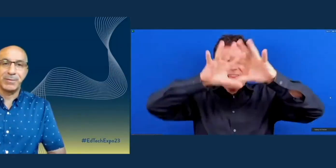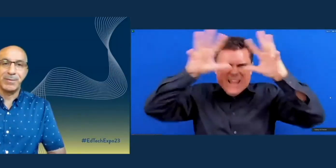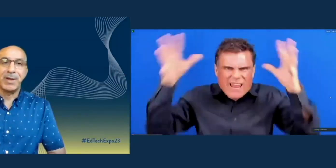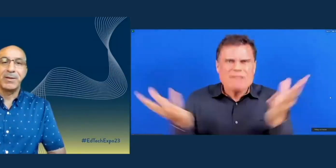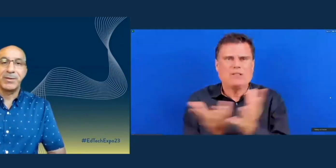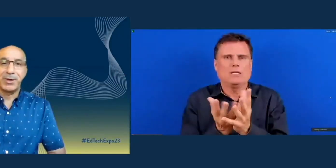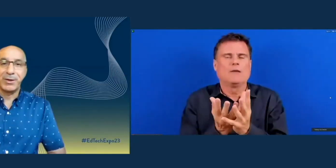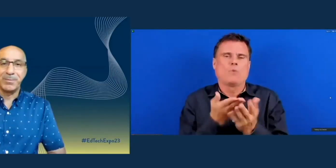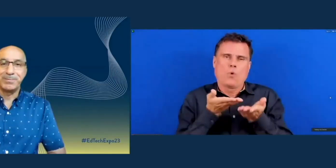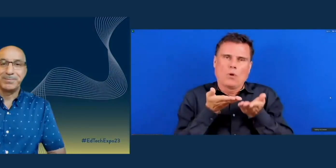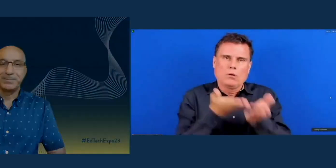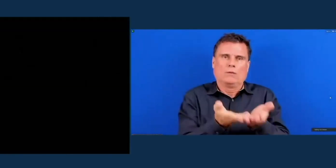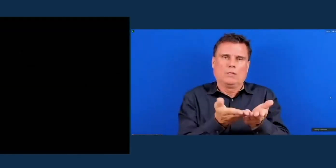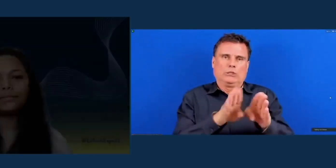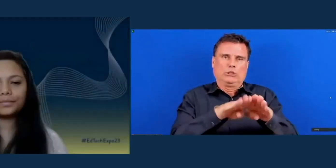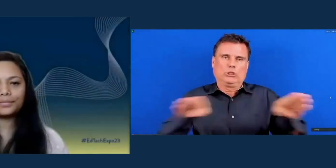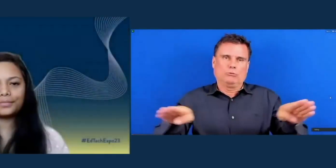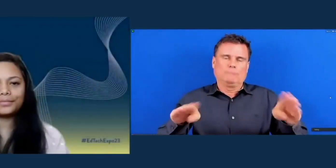vision. Thank you.